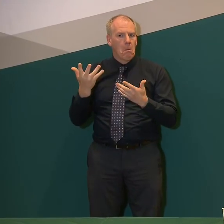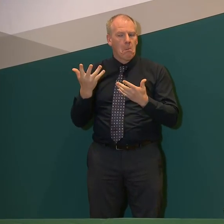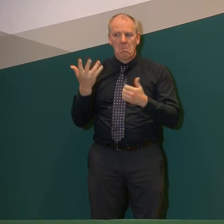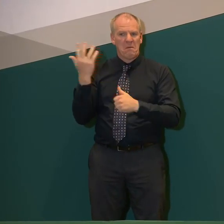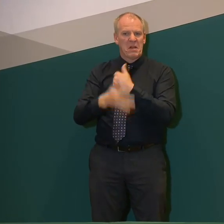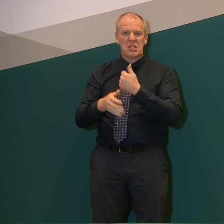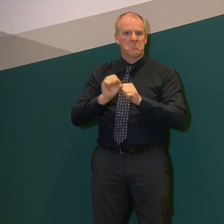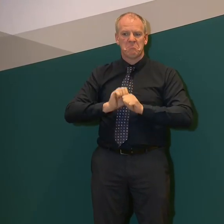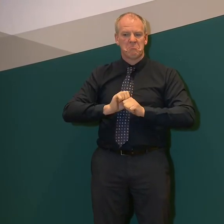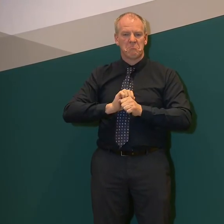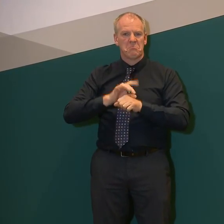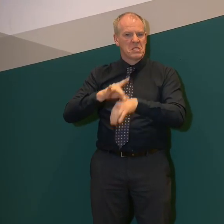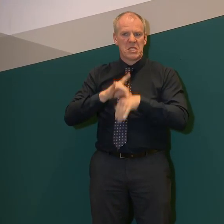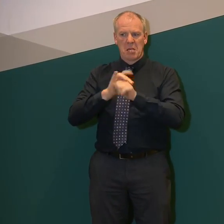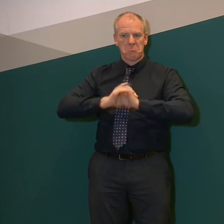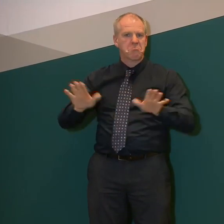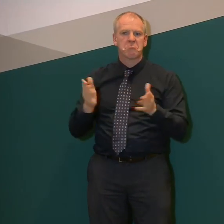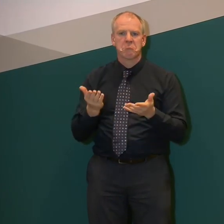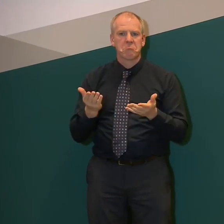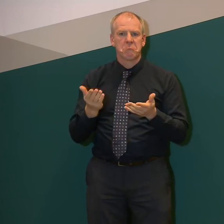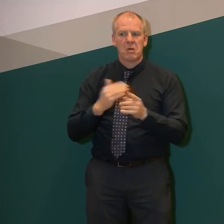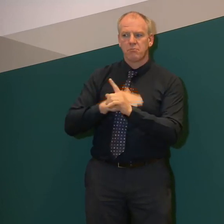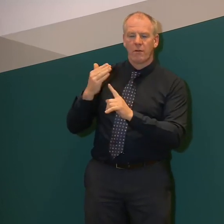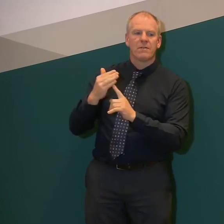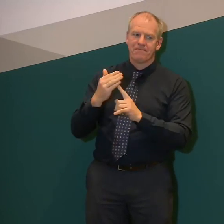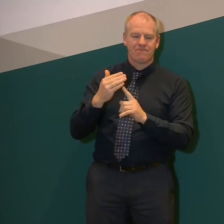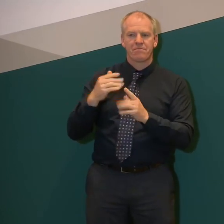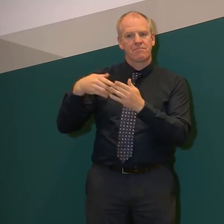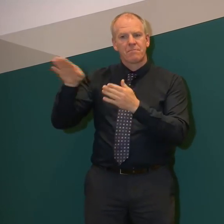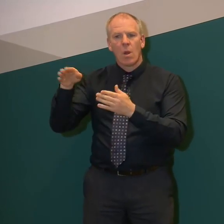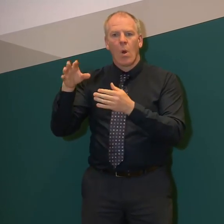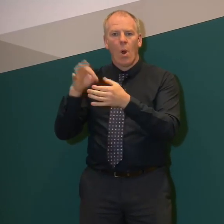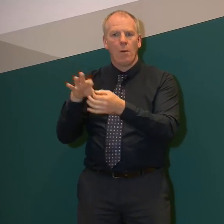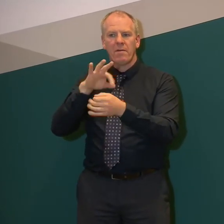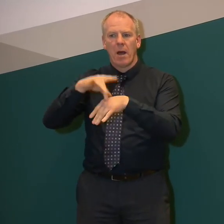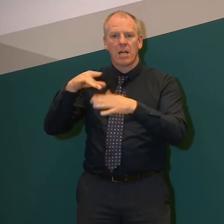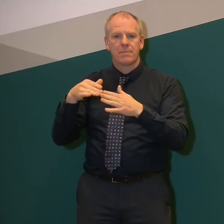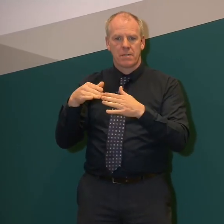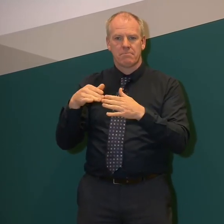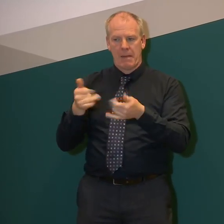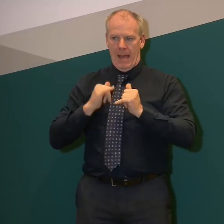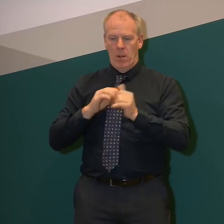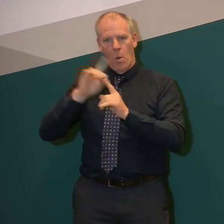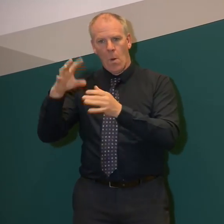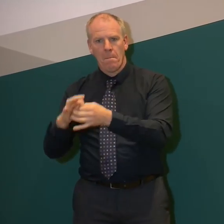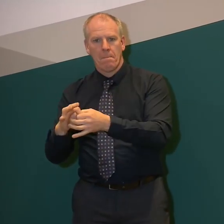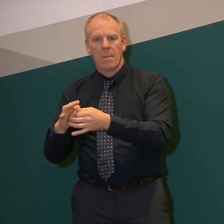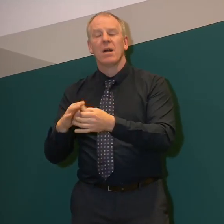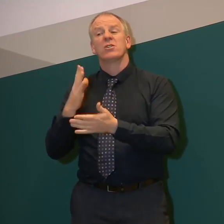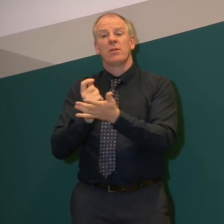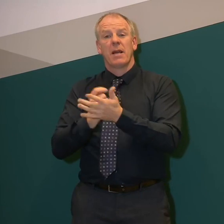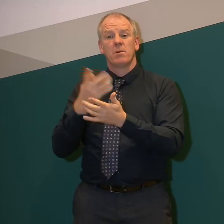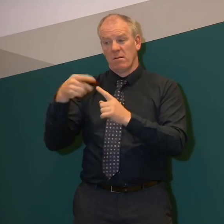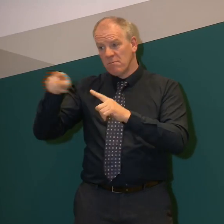of the virus? So people are sent home from hospital when they're clinically well enough to do, and some of those circumstances they'll be sent